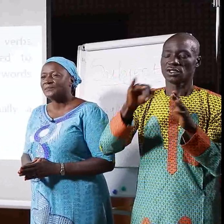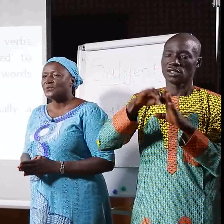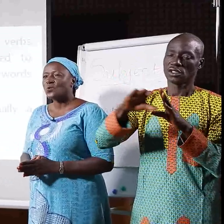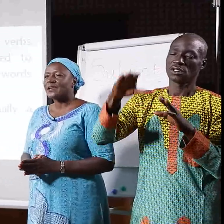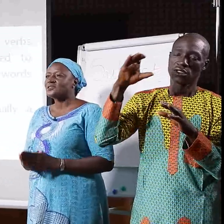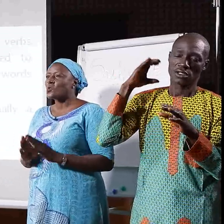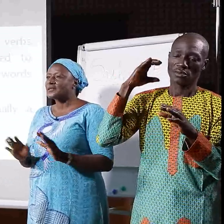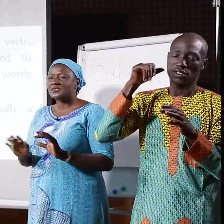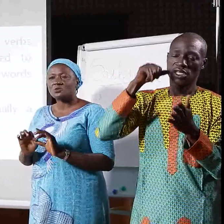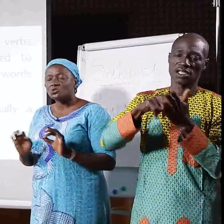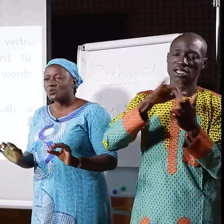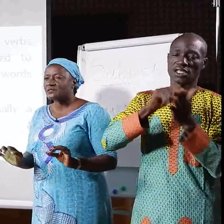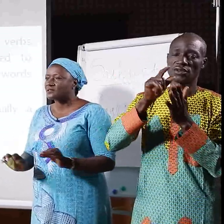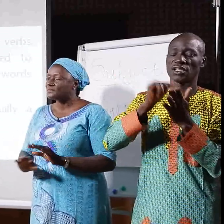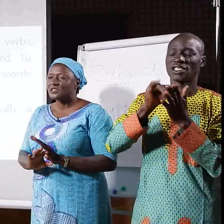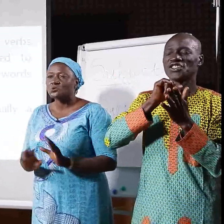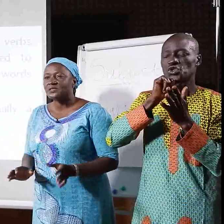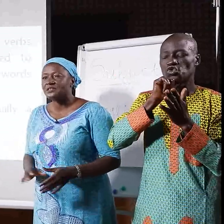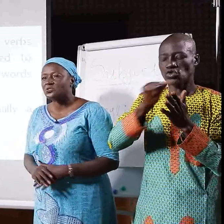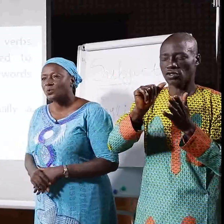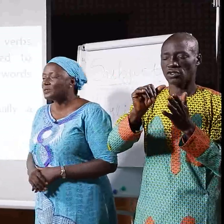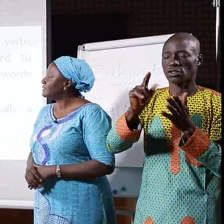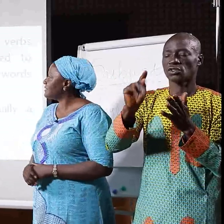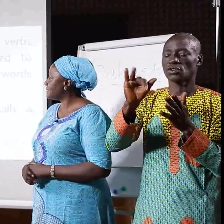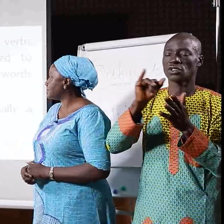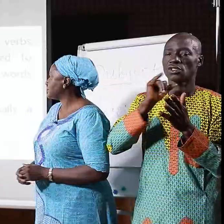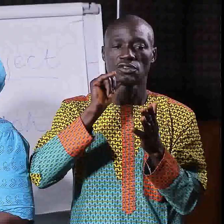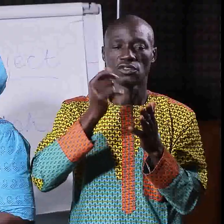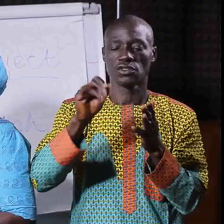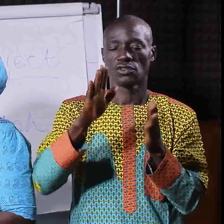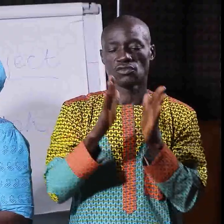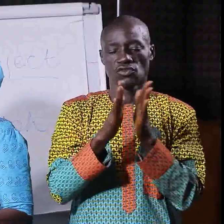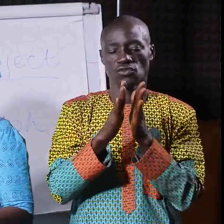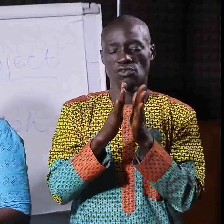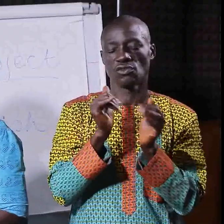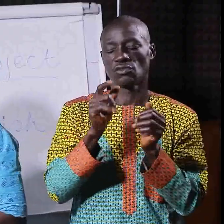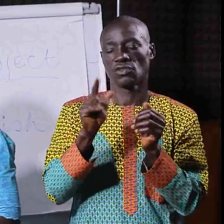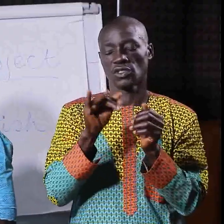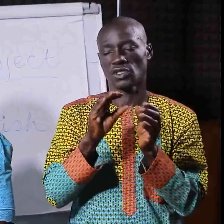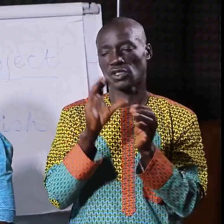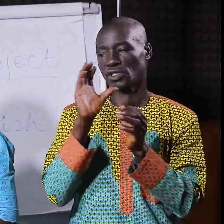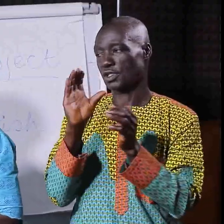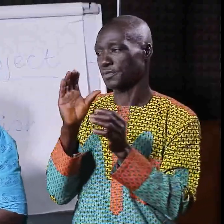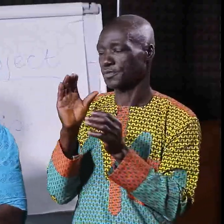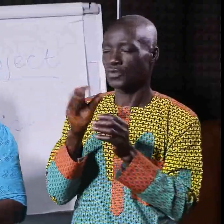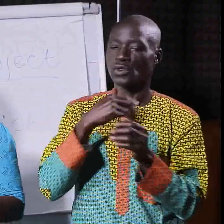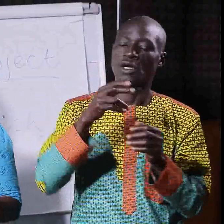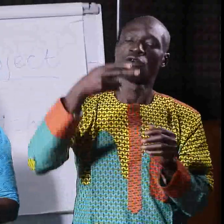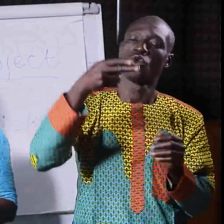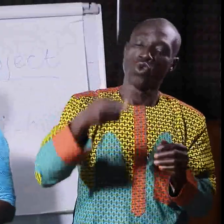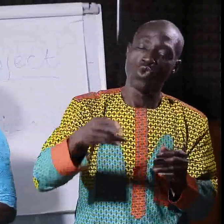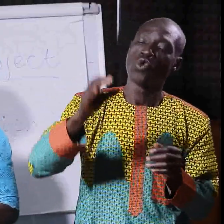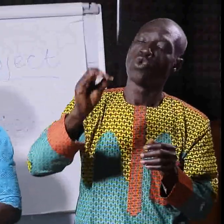letter, while the one that is not stressed is written in small letters. C, homophones. What